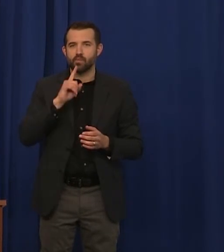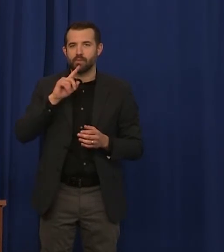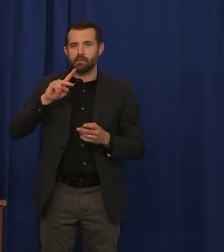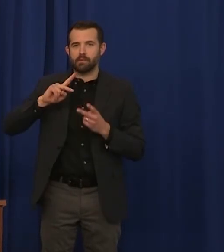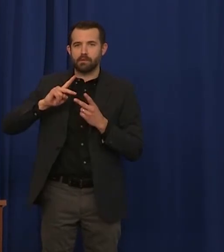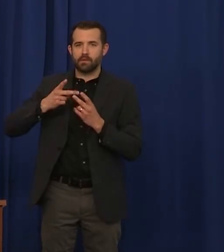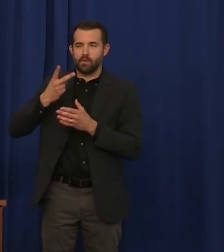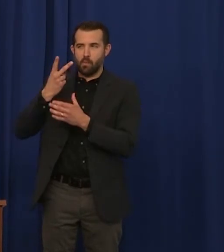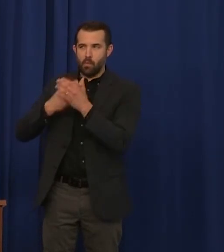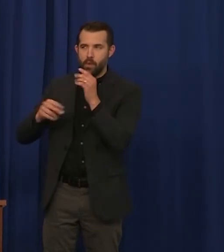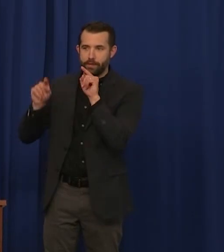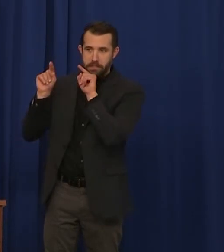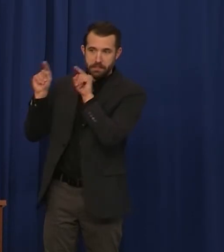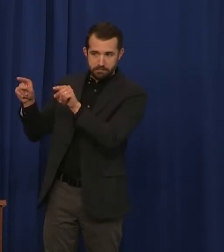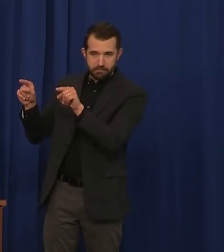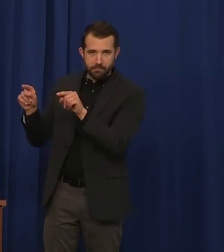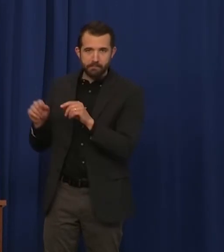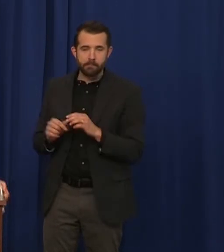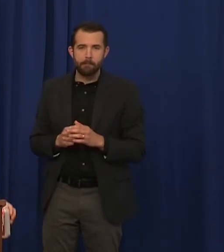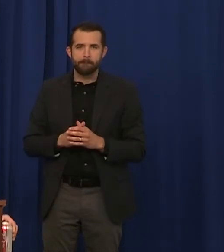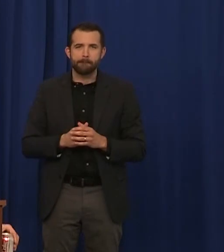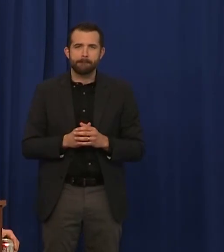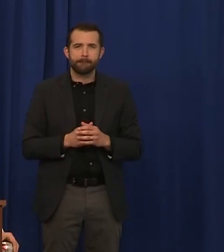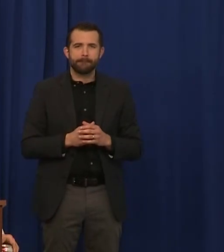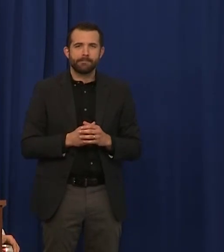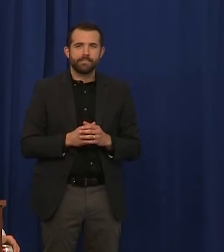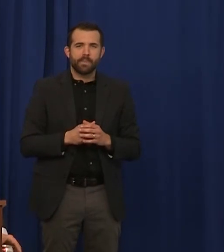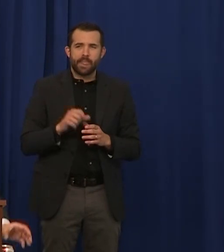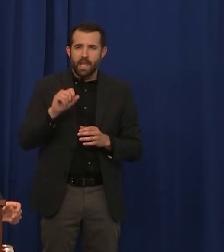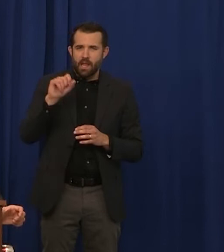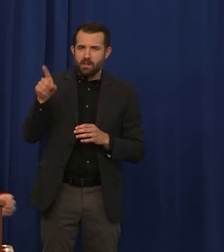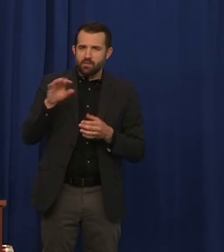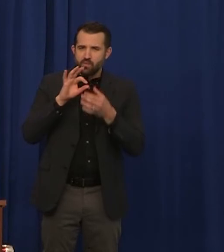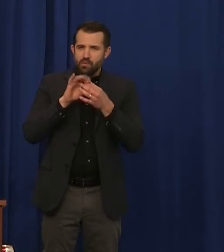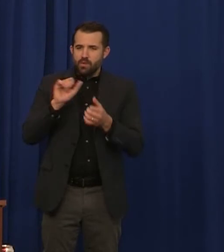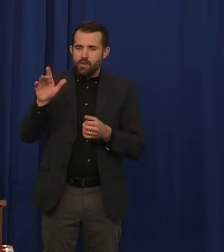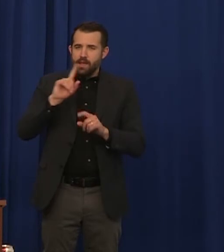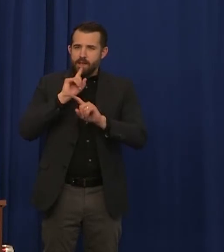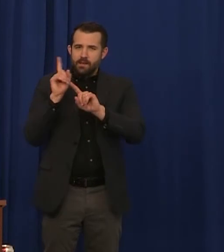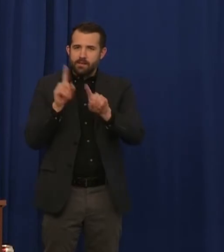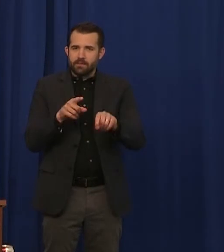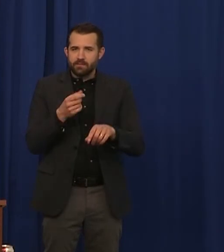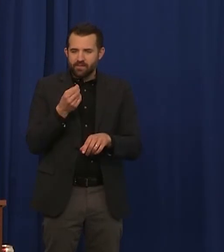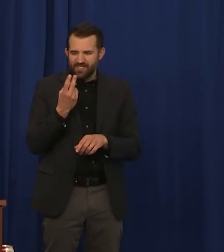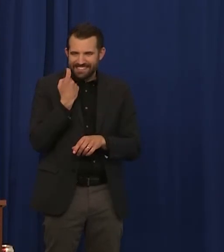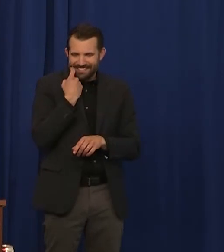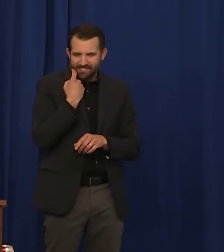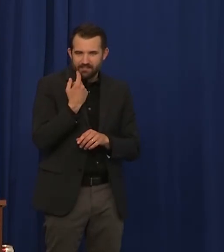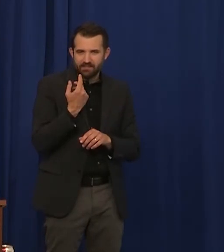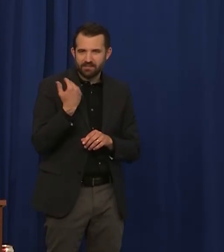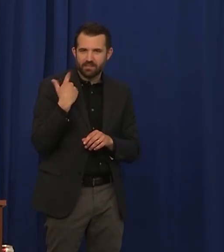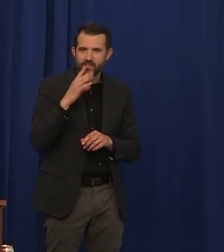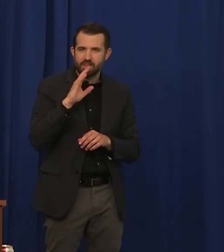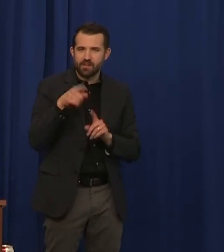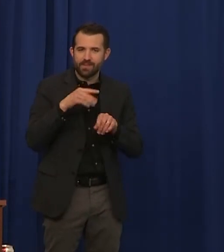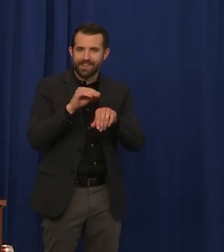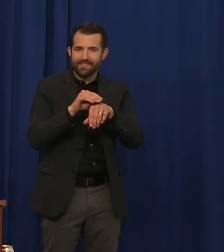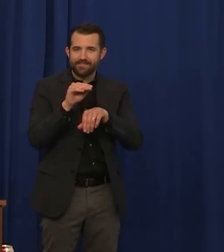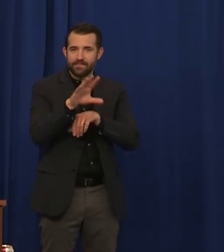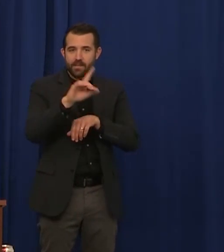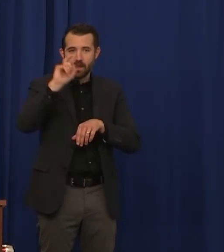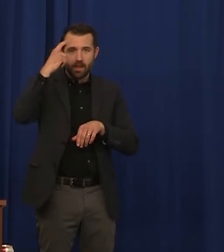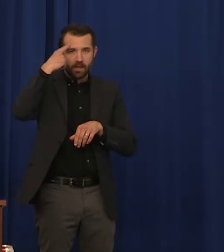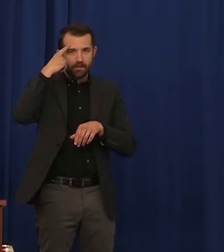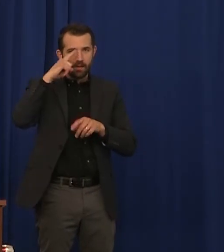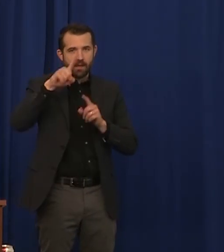Dr. Shah, regarding the answer a few minutes ago about what you will advise the governor on extending